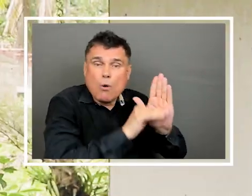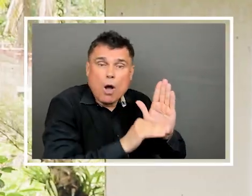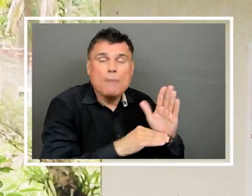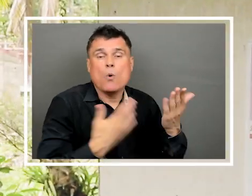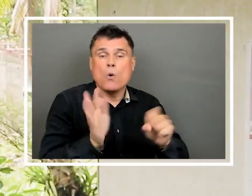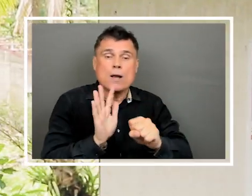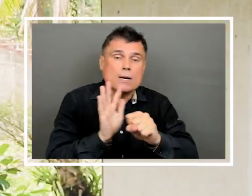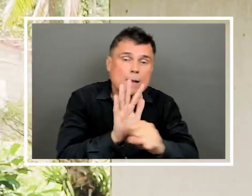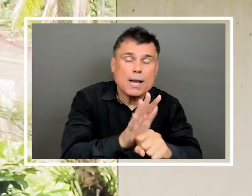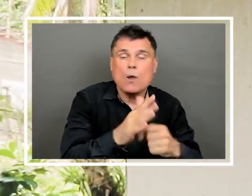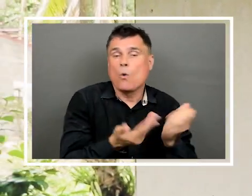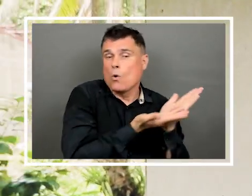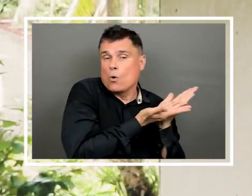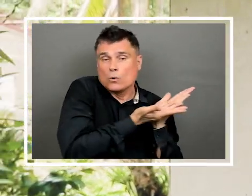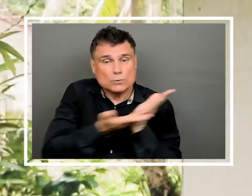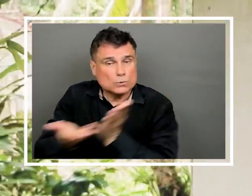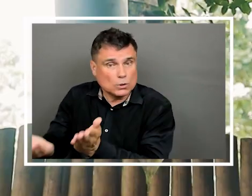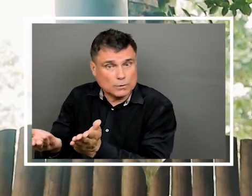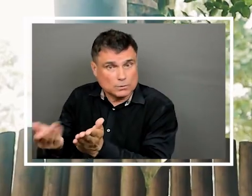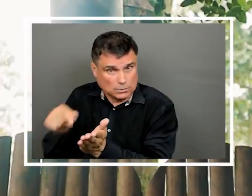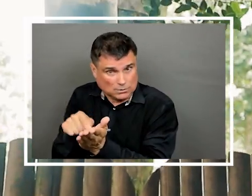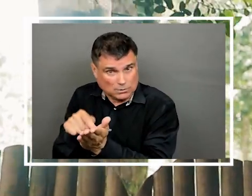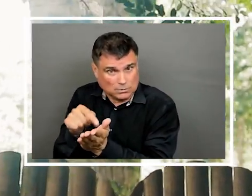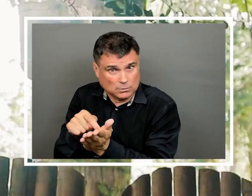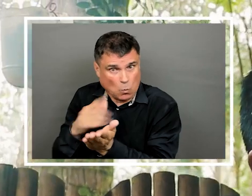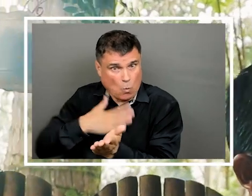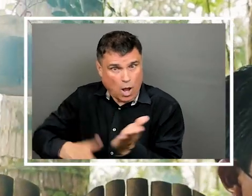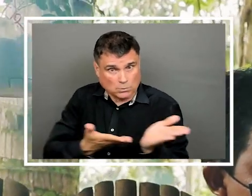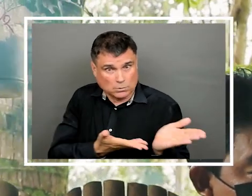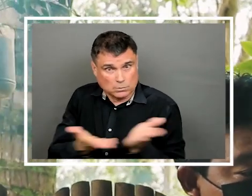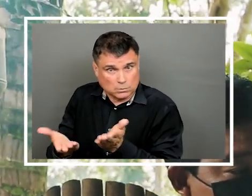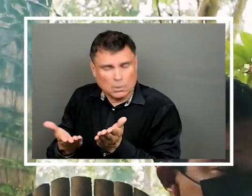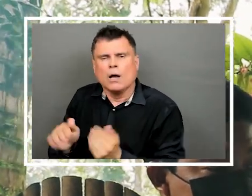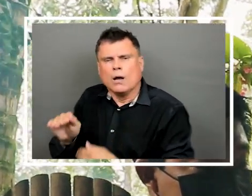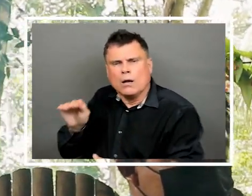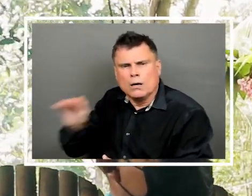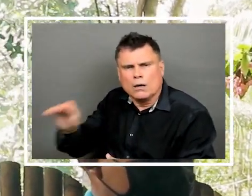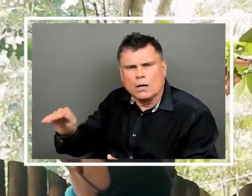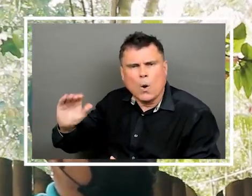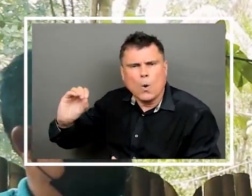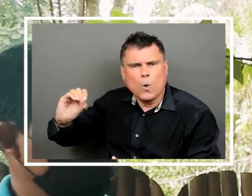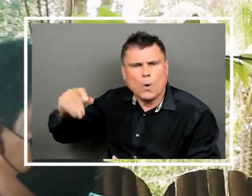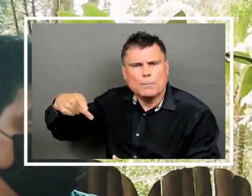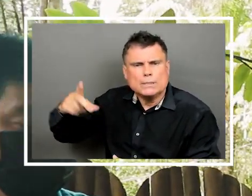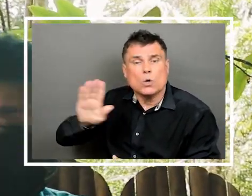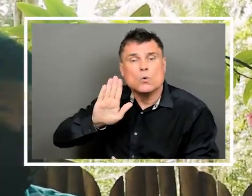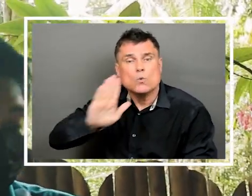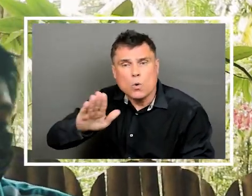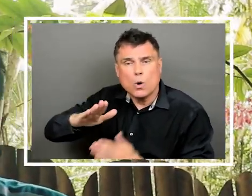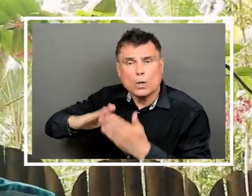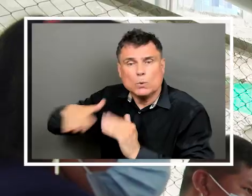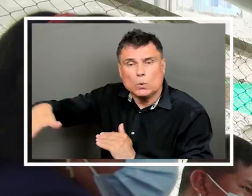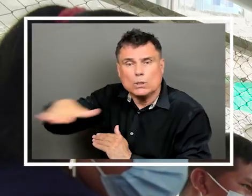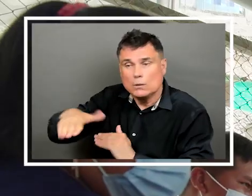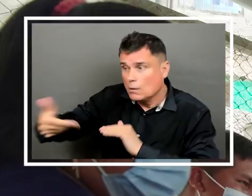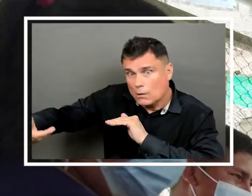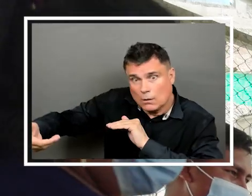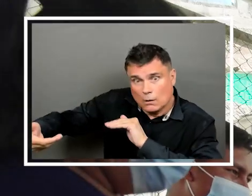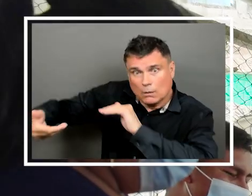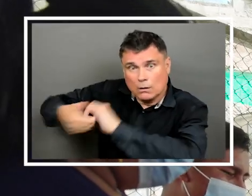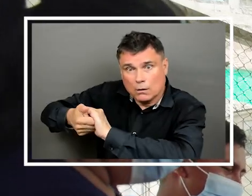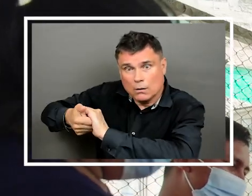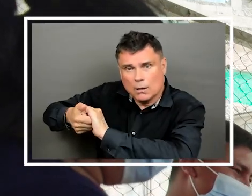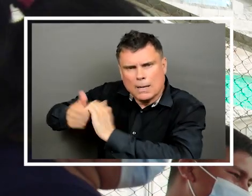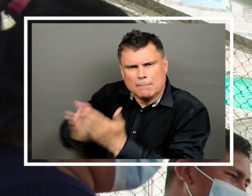a program, campaign, or providing a service, find OPDs in your community to partner with to make